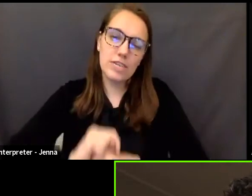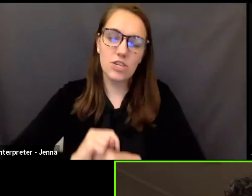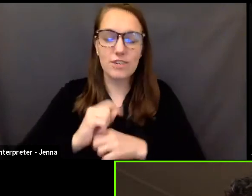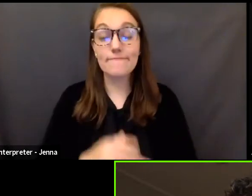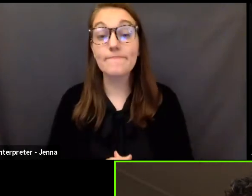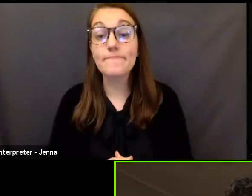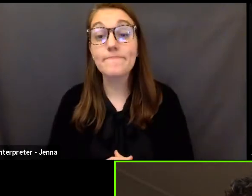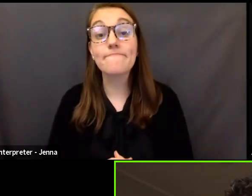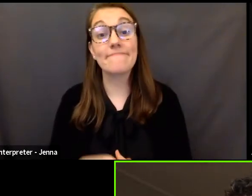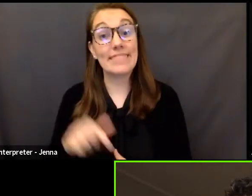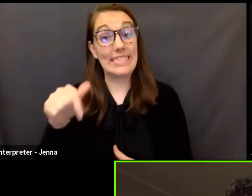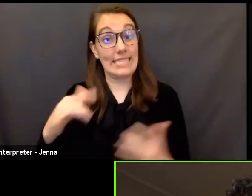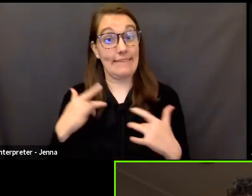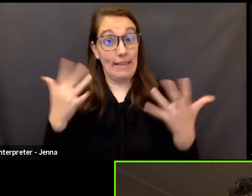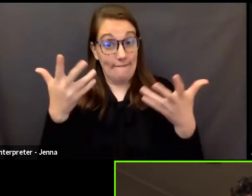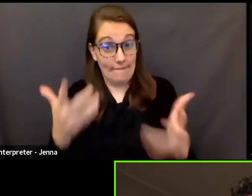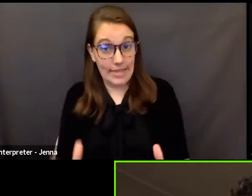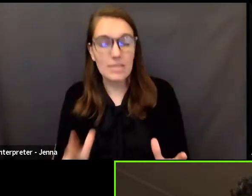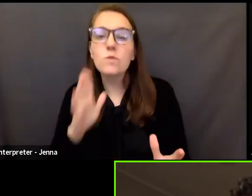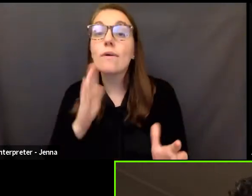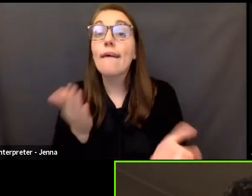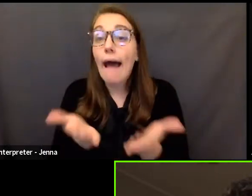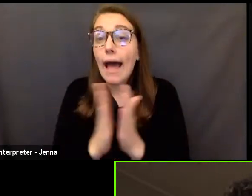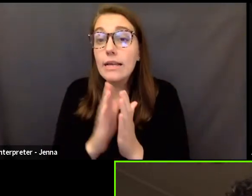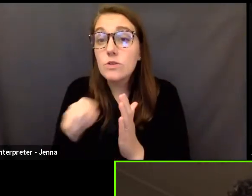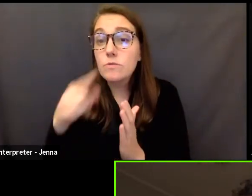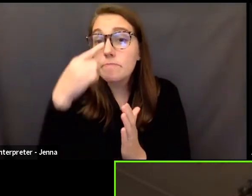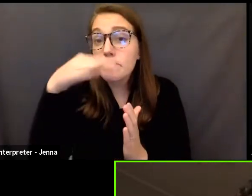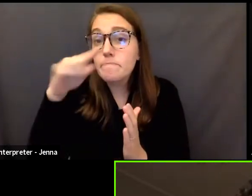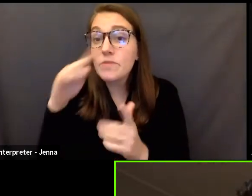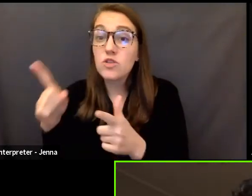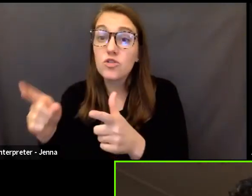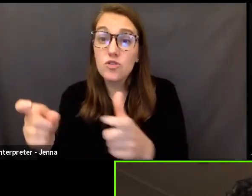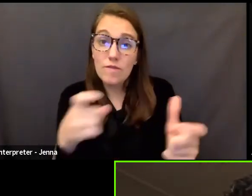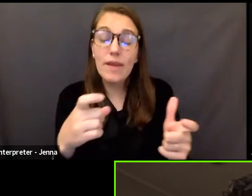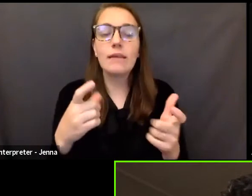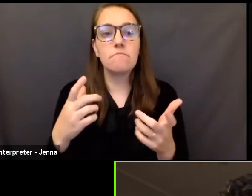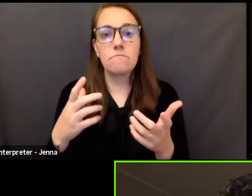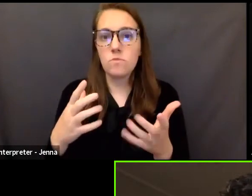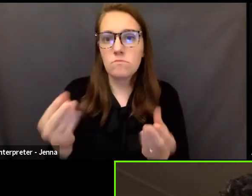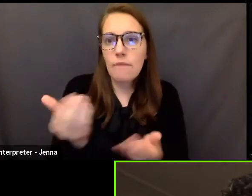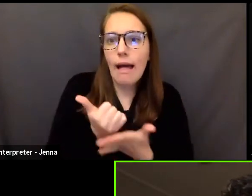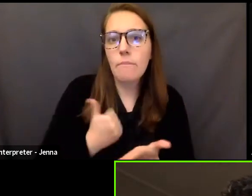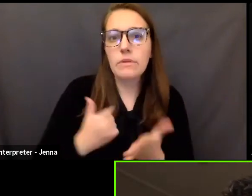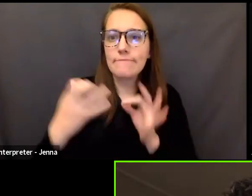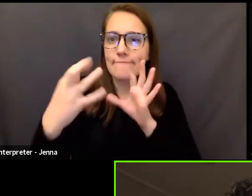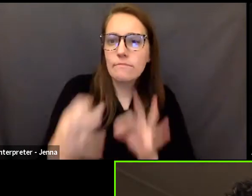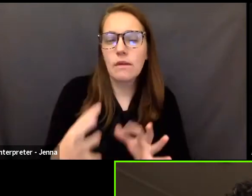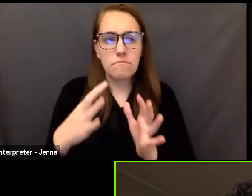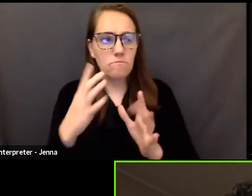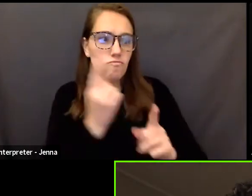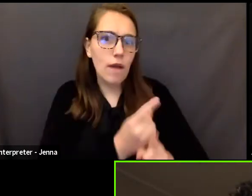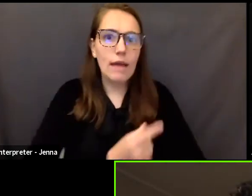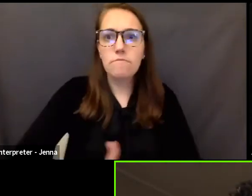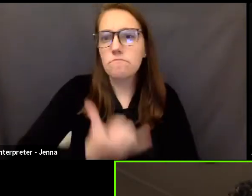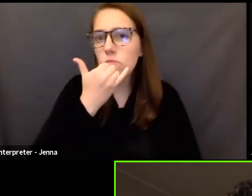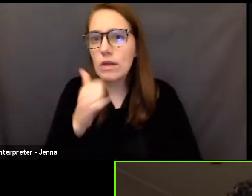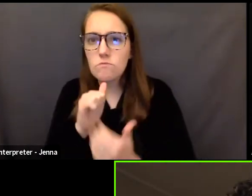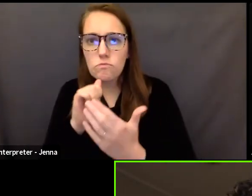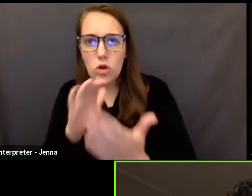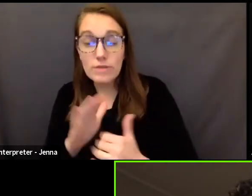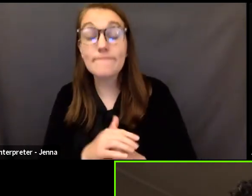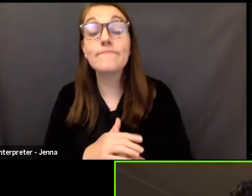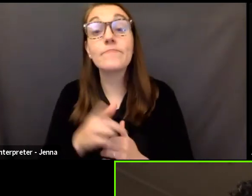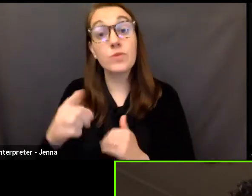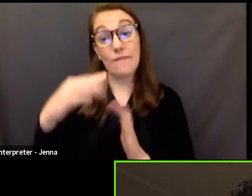invited to participate in a survey that will help us to gauge what we're doing right and wrong in our programming. Filling it out, you'll enter a raffle to win a